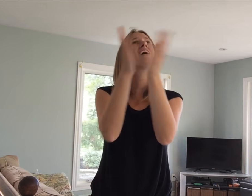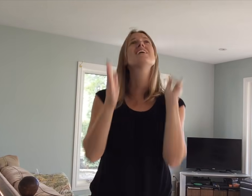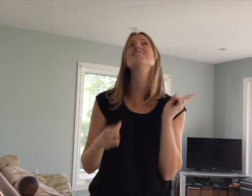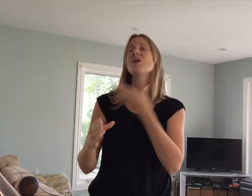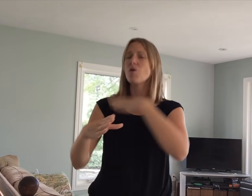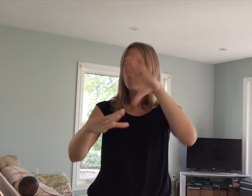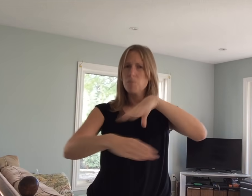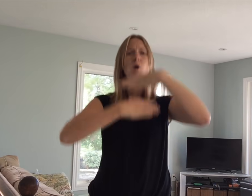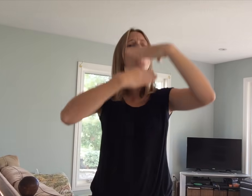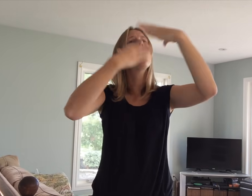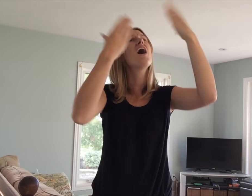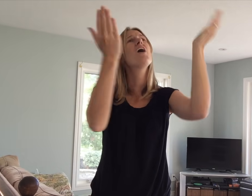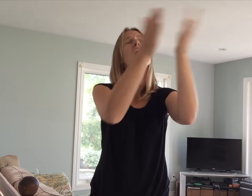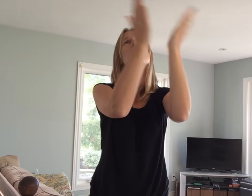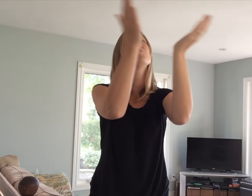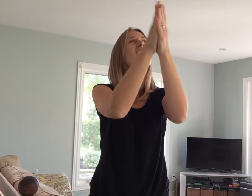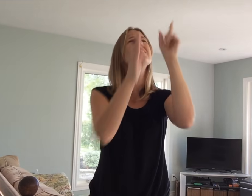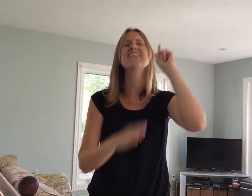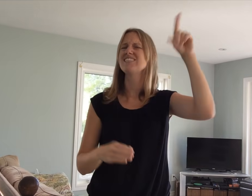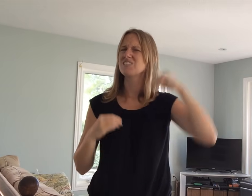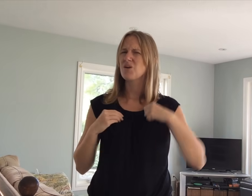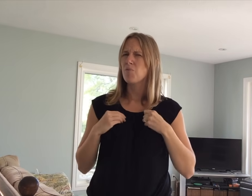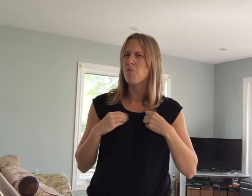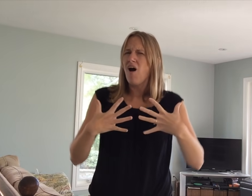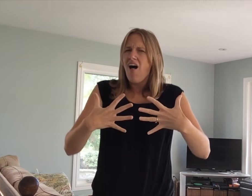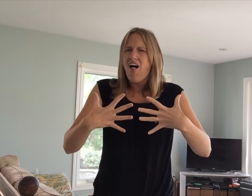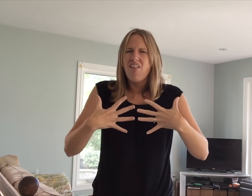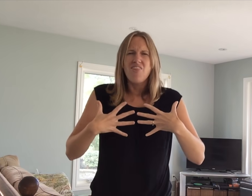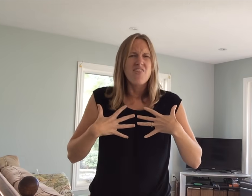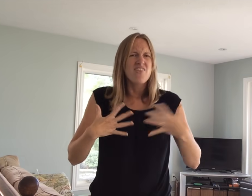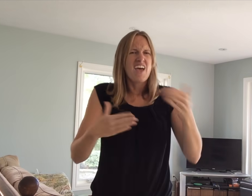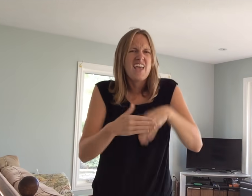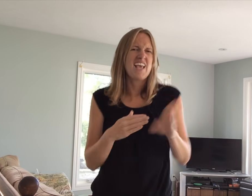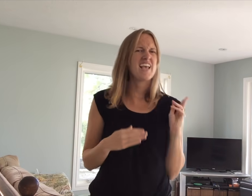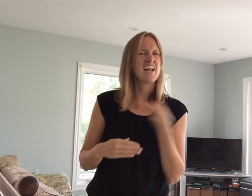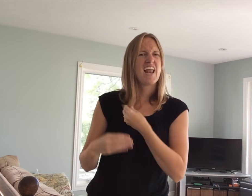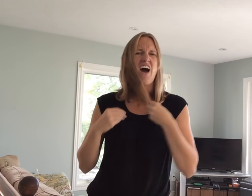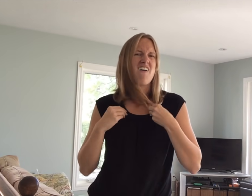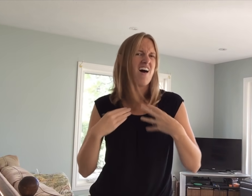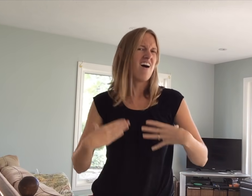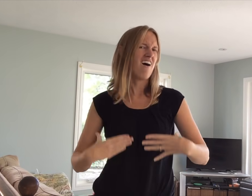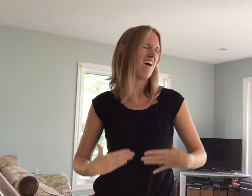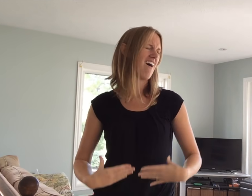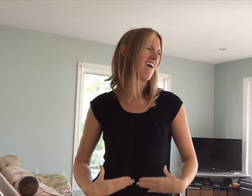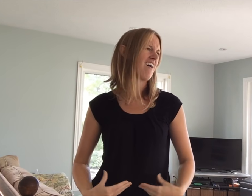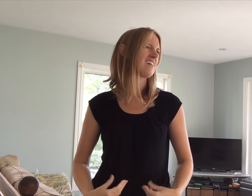praise Pour out our praise It's Your breath in our lungs